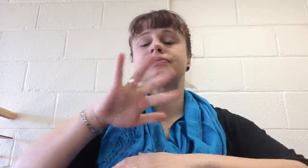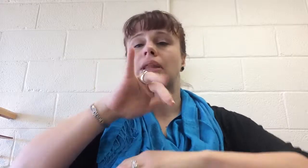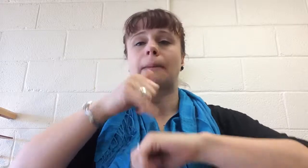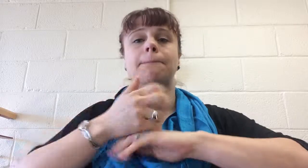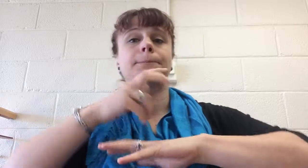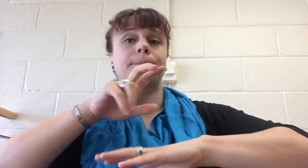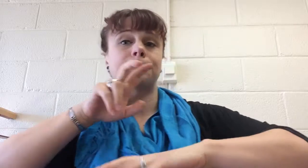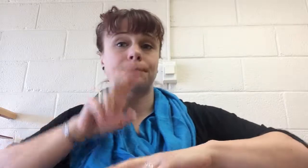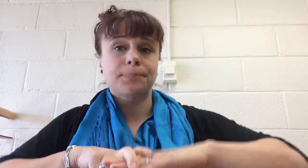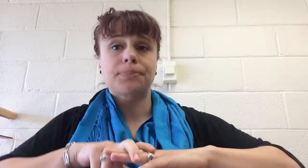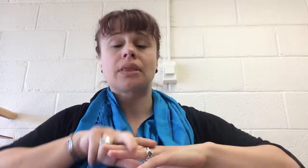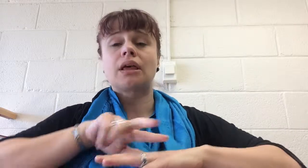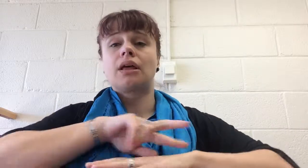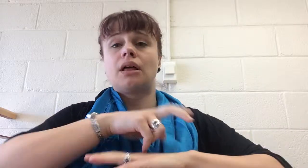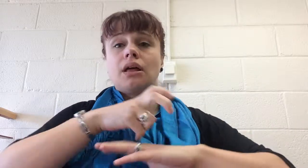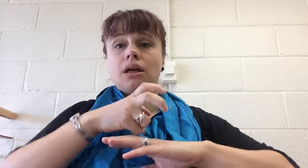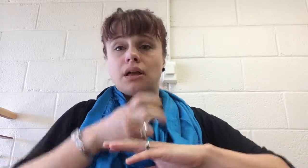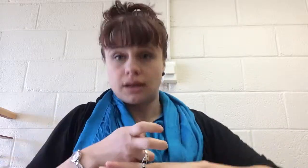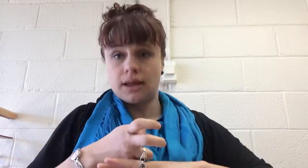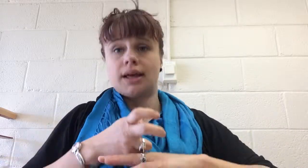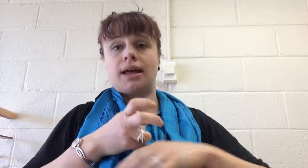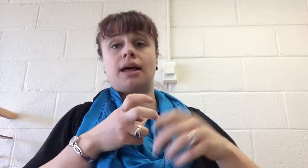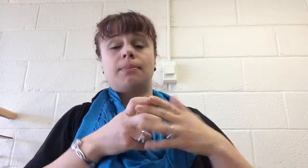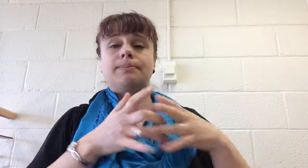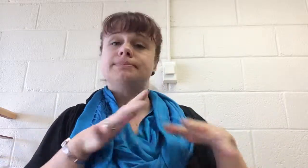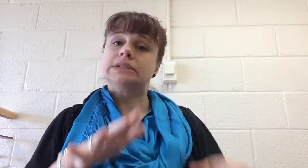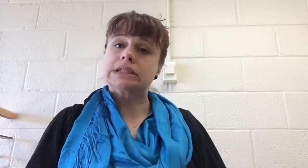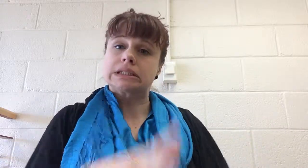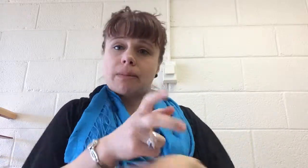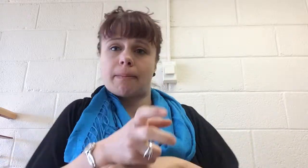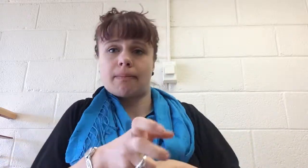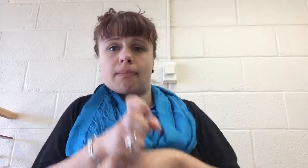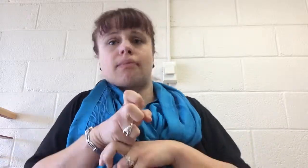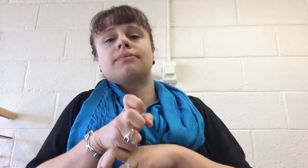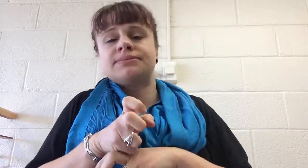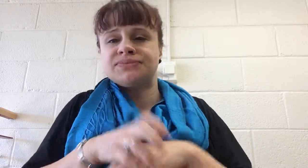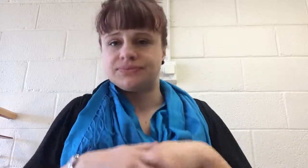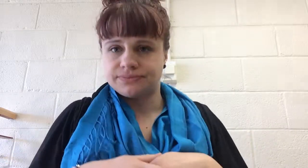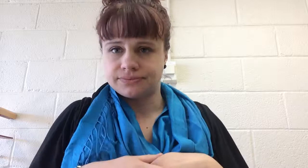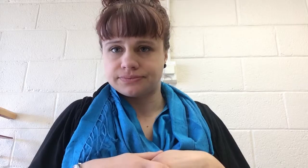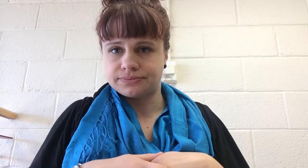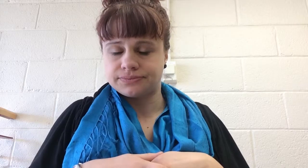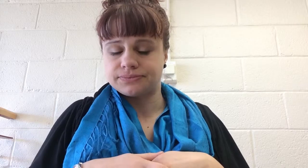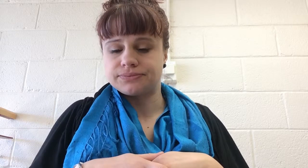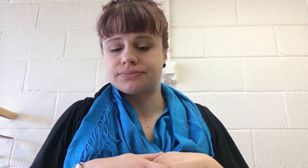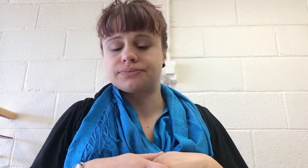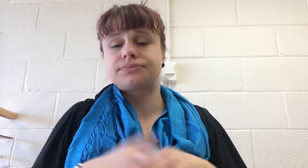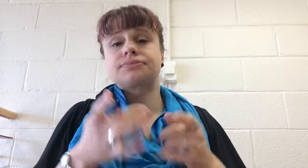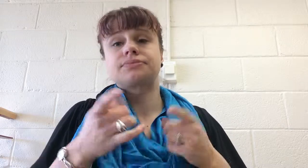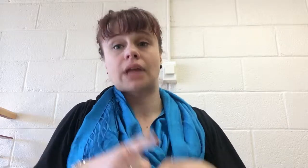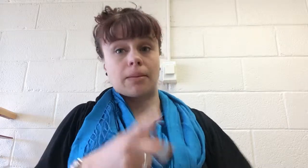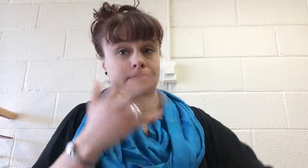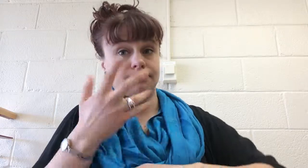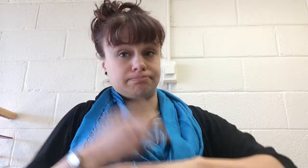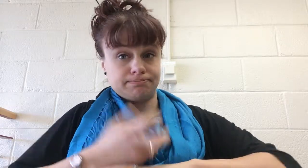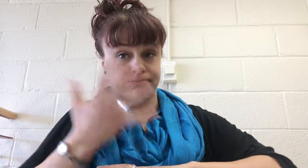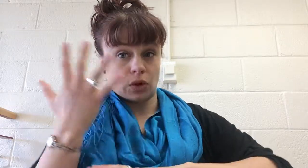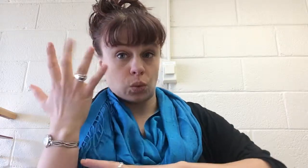that they can insert a tube both in my esophagus and rectum at the same time, which was needed for inserting a stent into the blocked